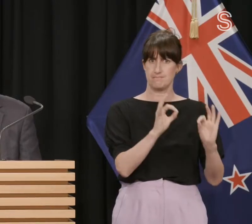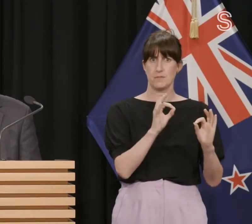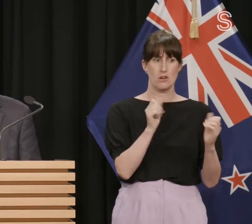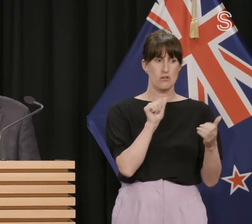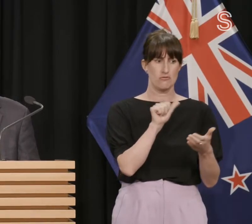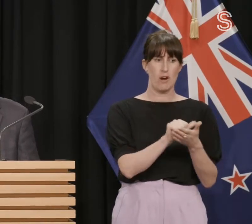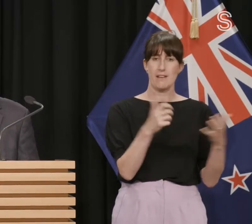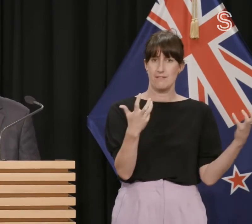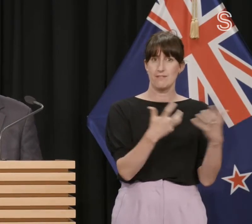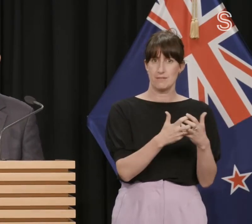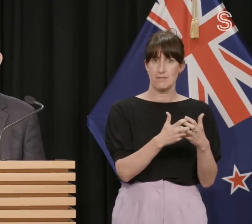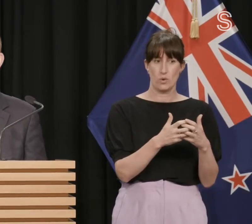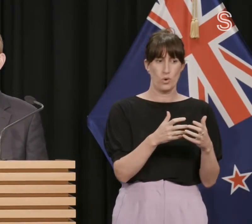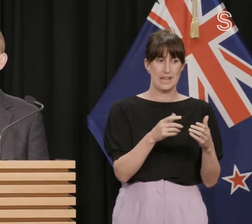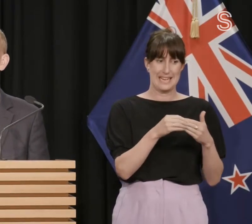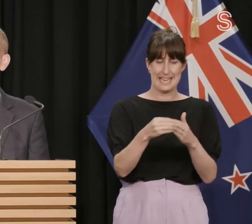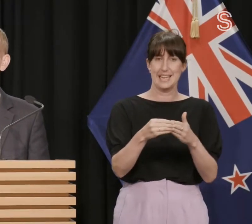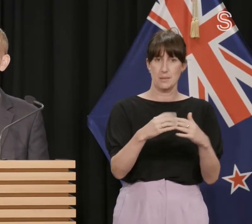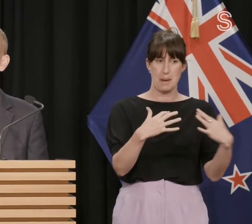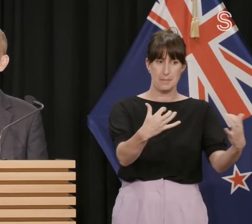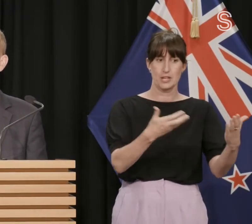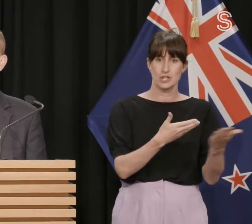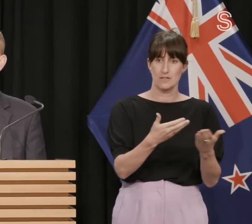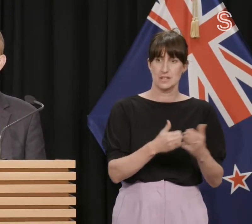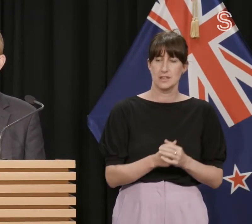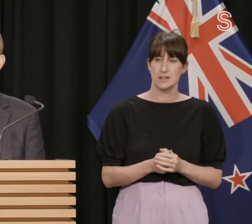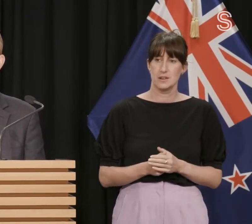person to be leading that work.